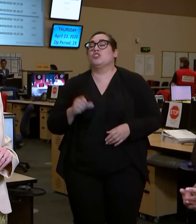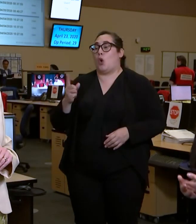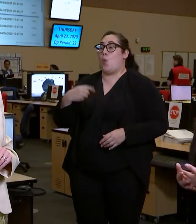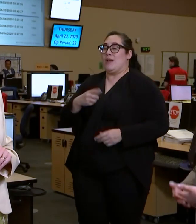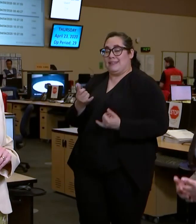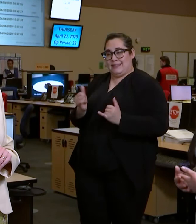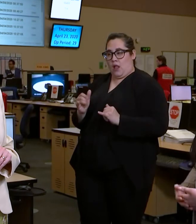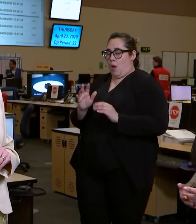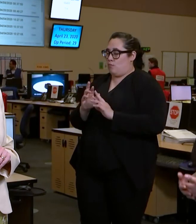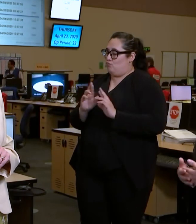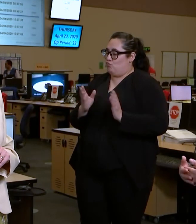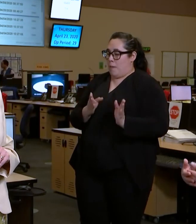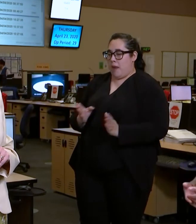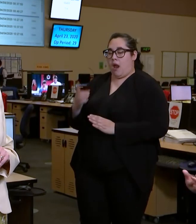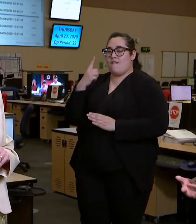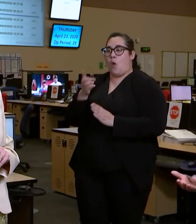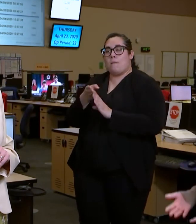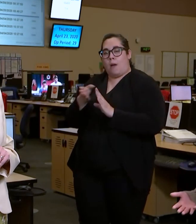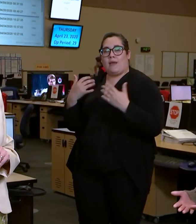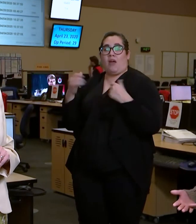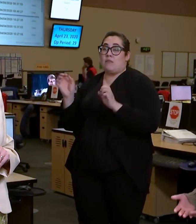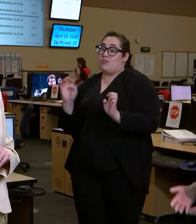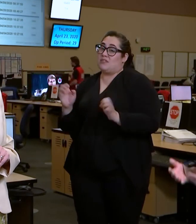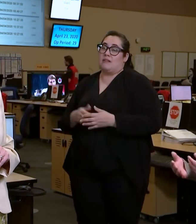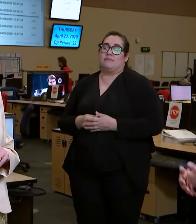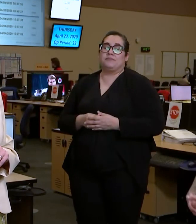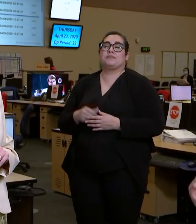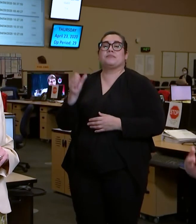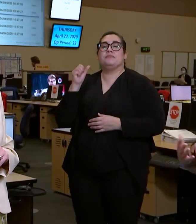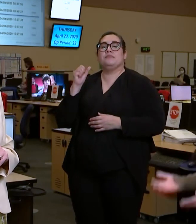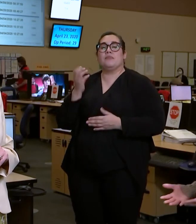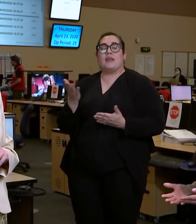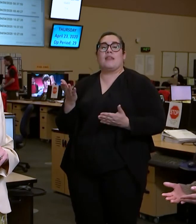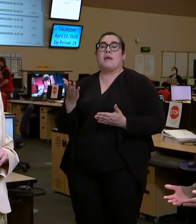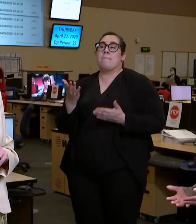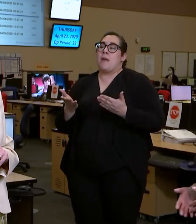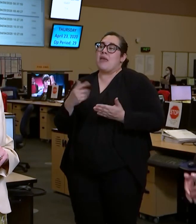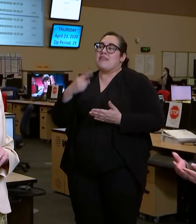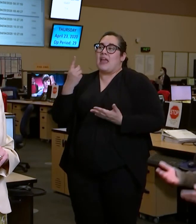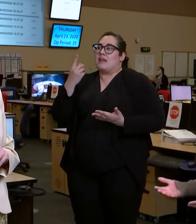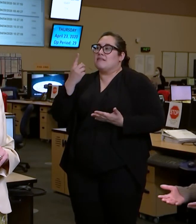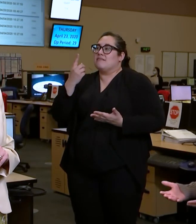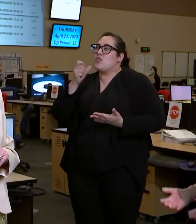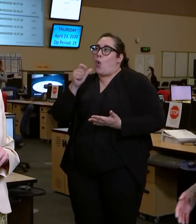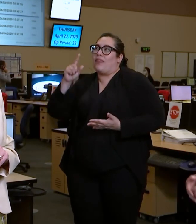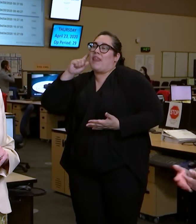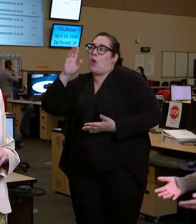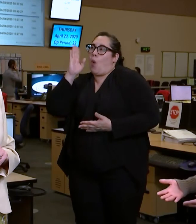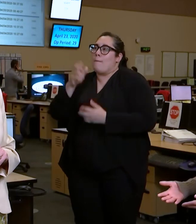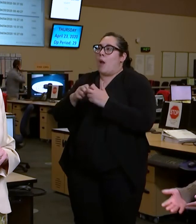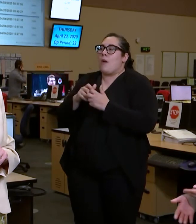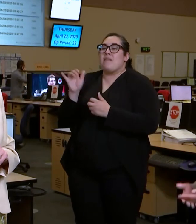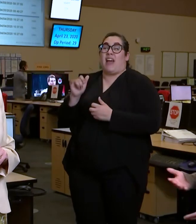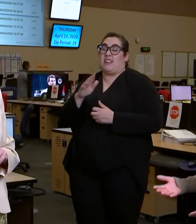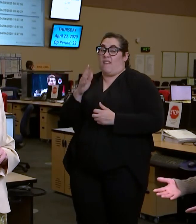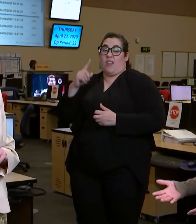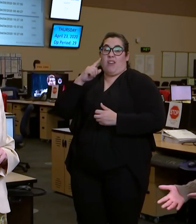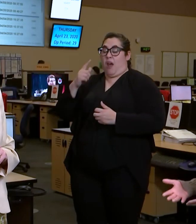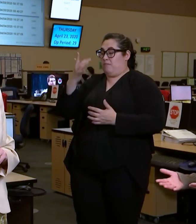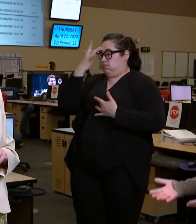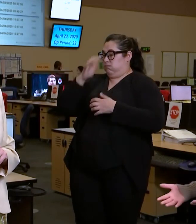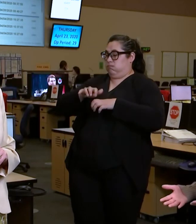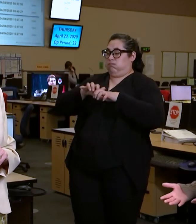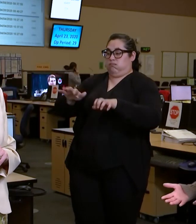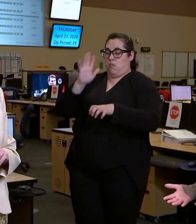we still prepare for public health emergencies. So stuff that we may not think will be an issue, just like a mass pandemic. We never thought